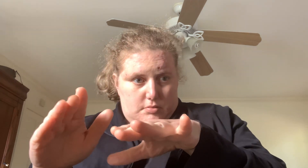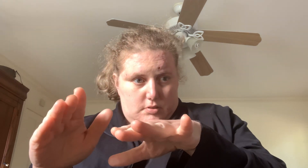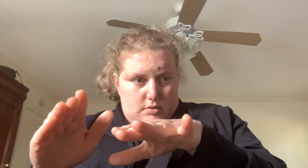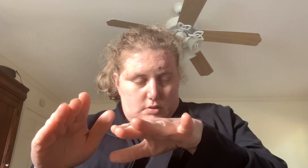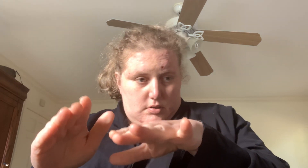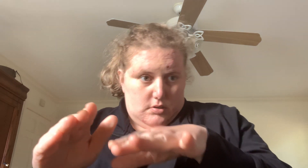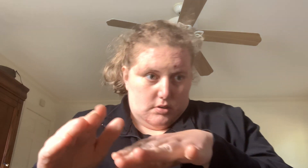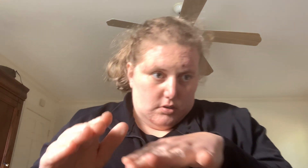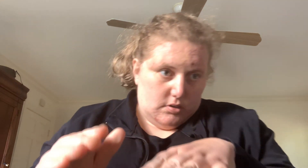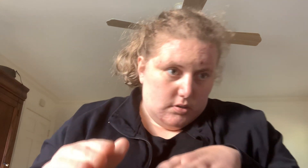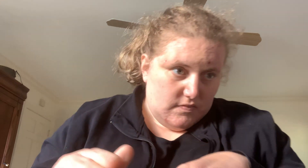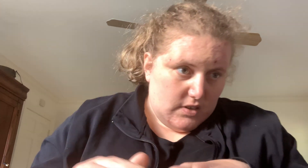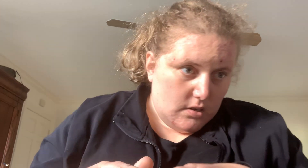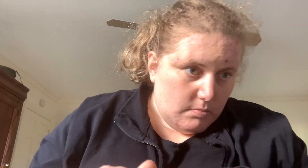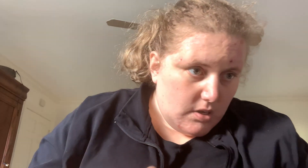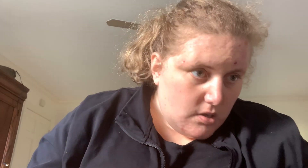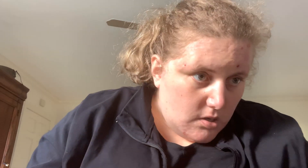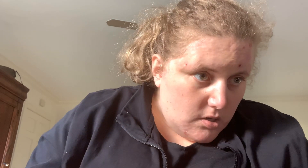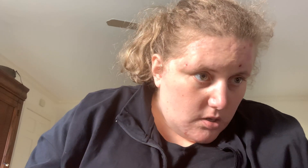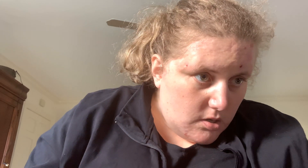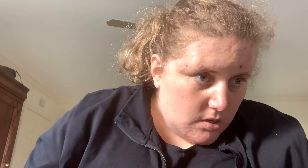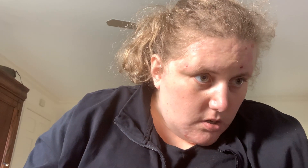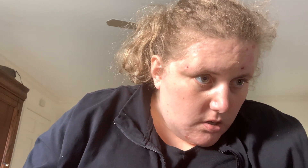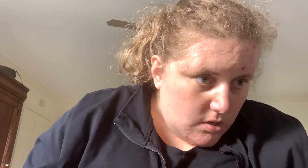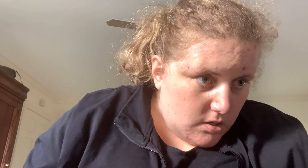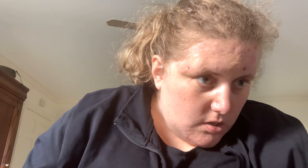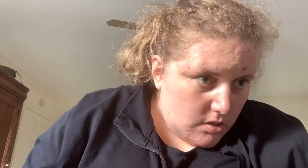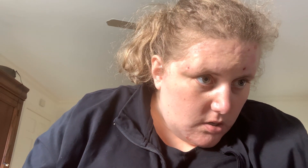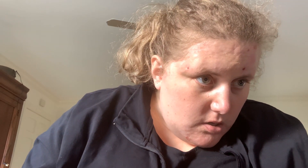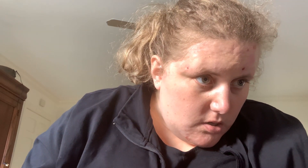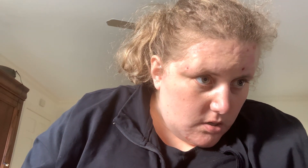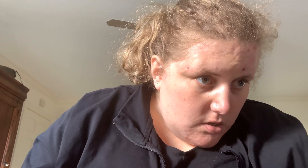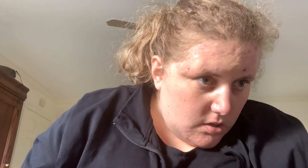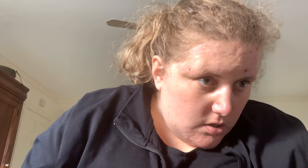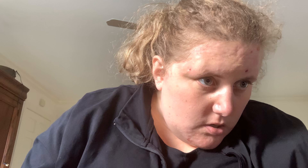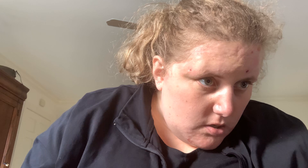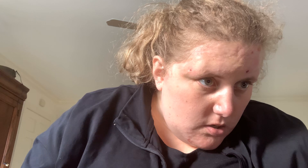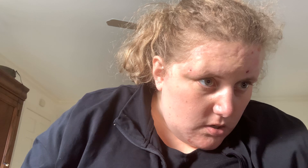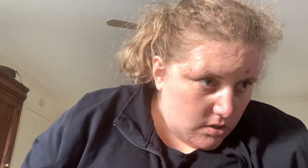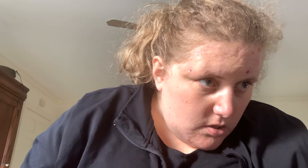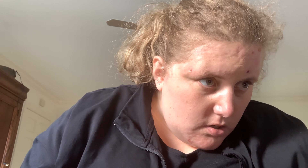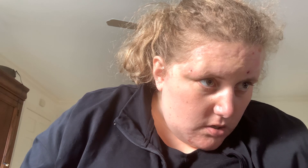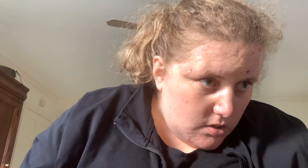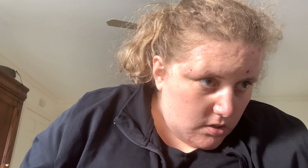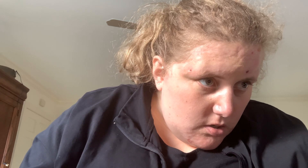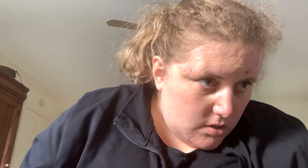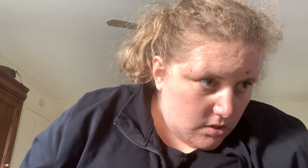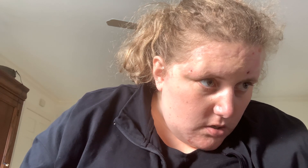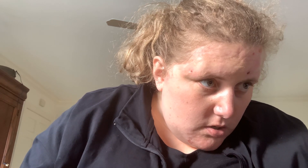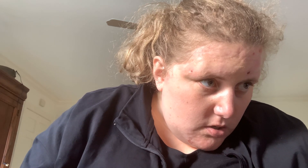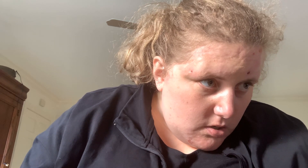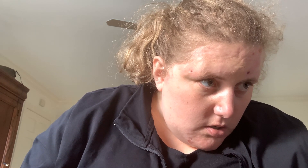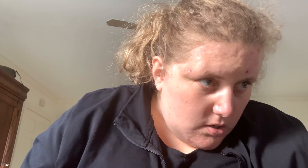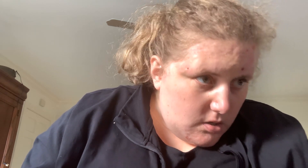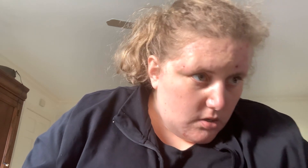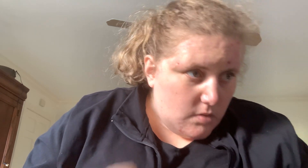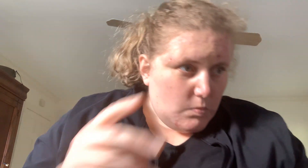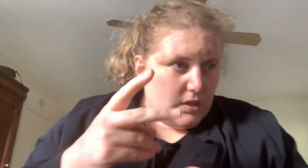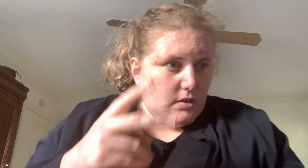2 moles that's over here. It's, probably can't see it because this is in the way, but that was a 2. Let's see if we can move that over, kind of help us